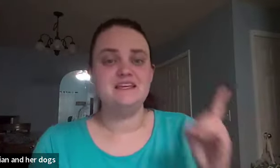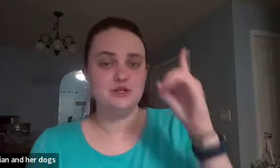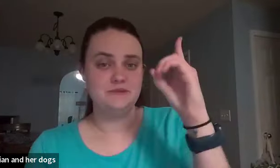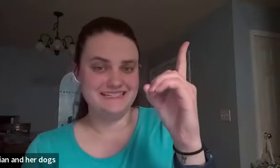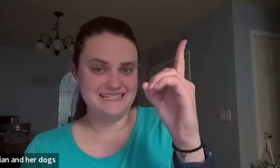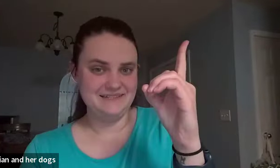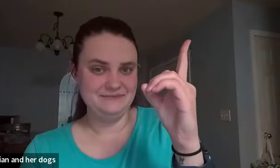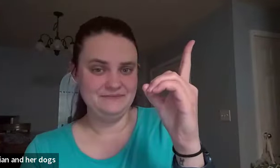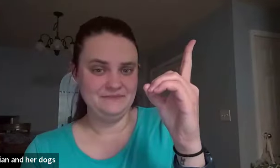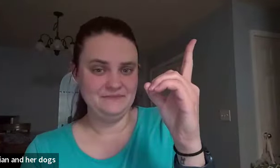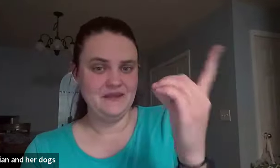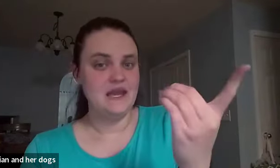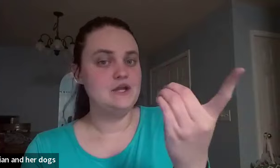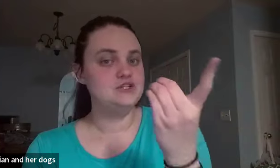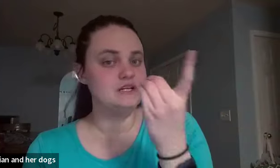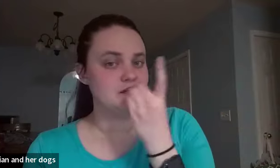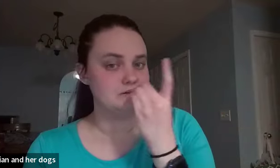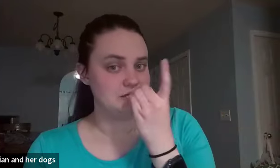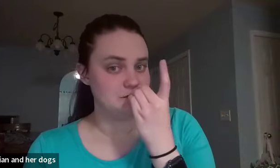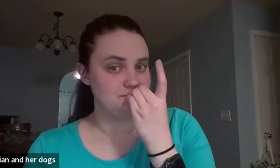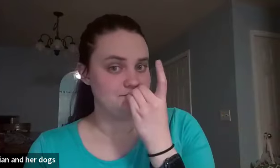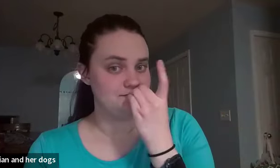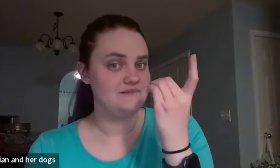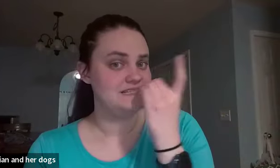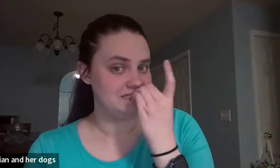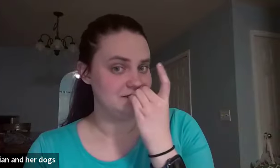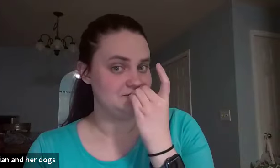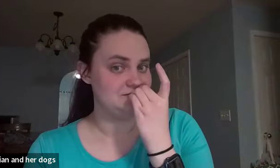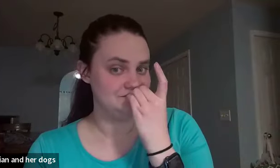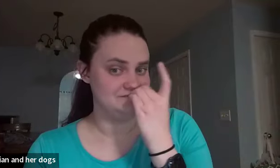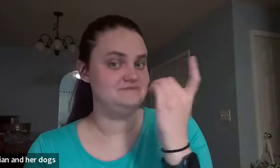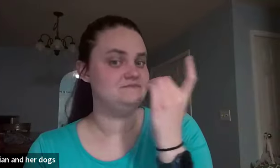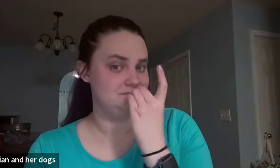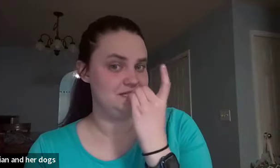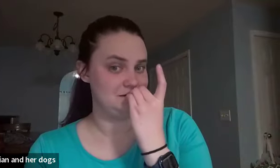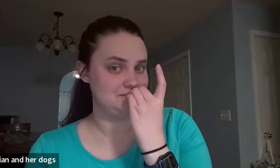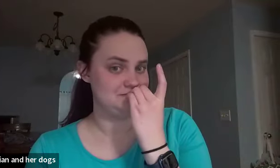is going to be a D, and you're going to go dinner. Dinner. dinner.